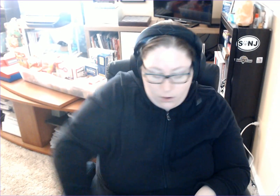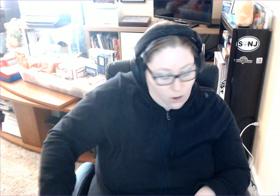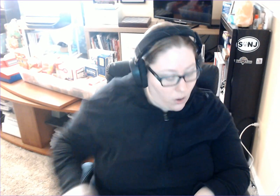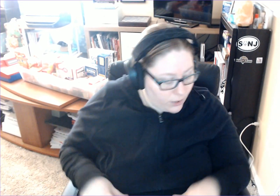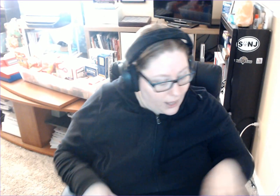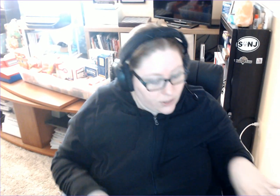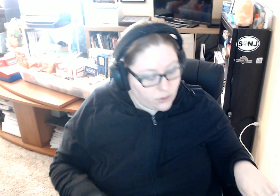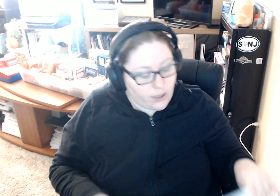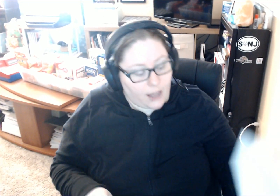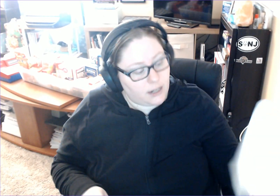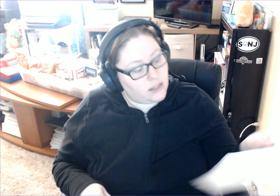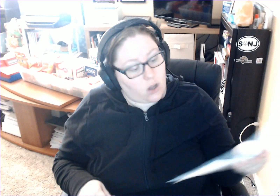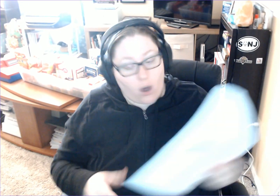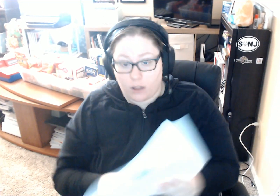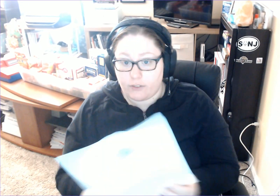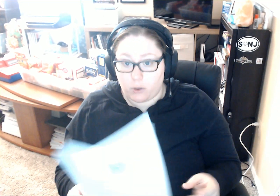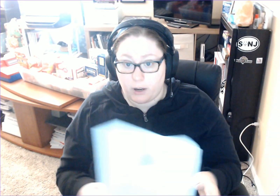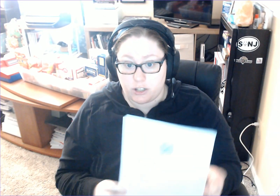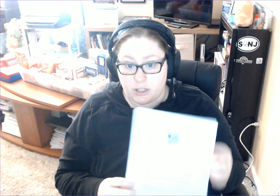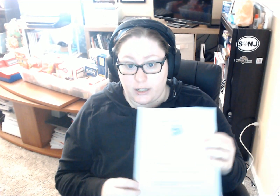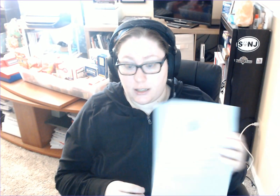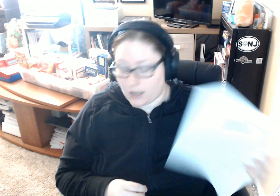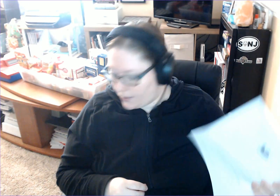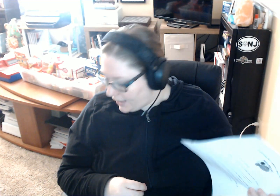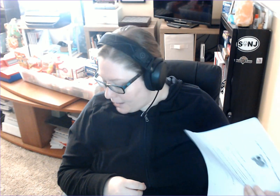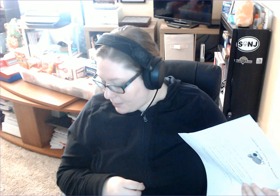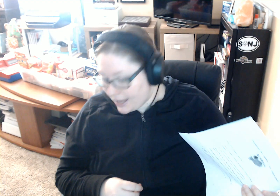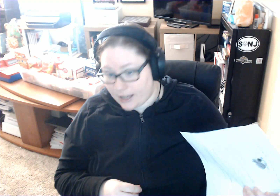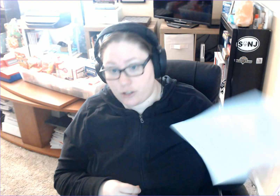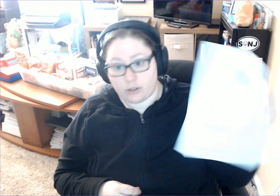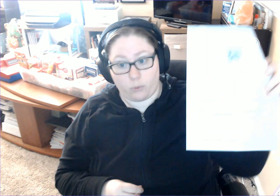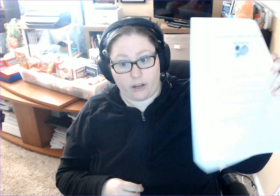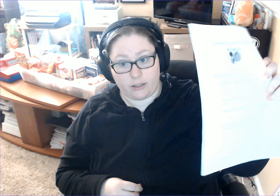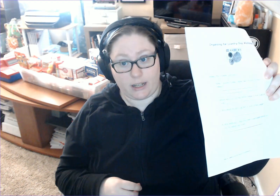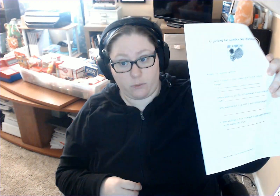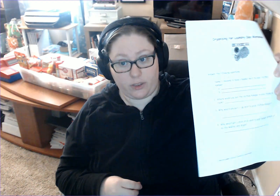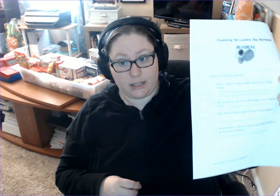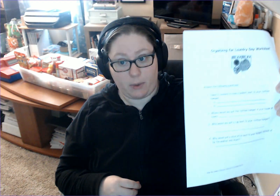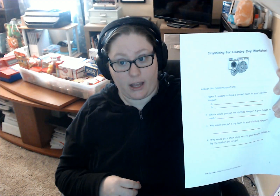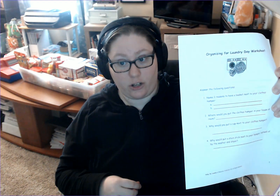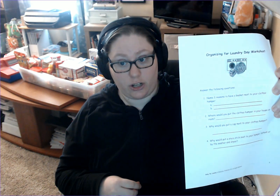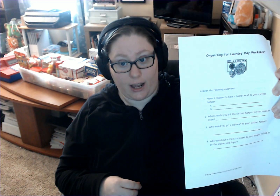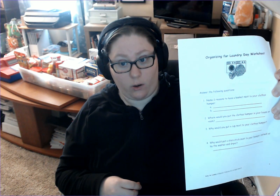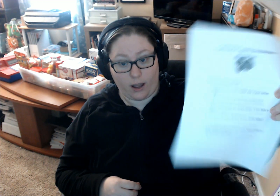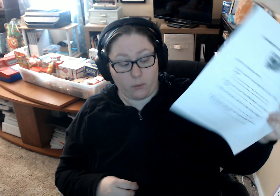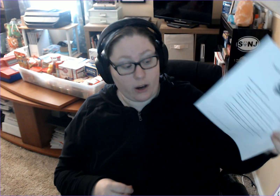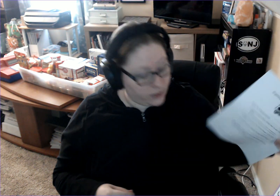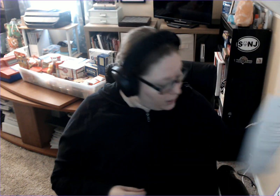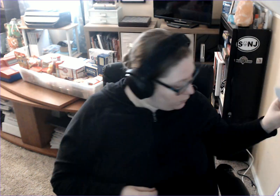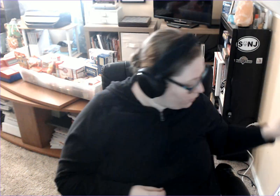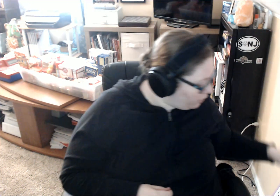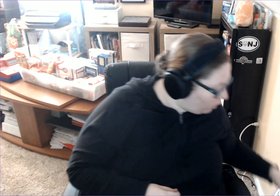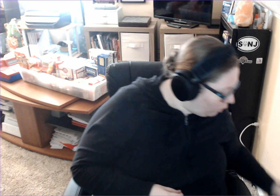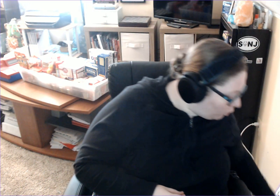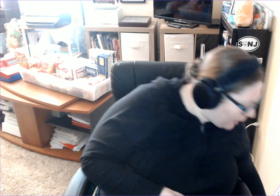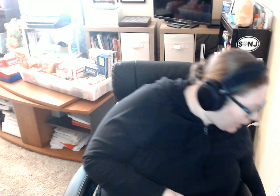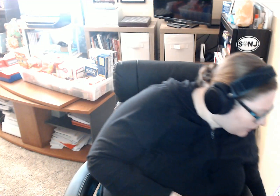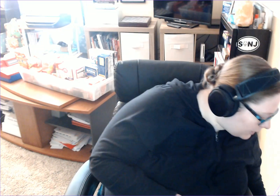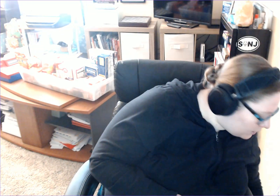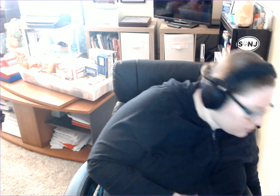Okay, so that is all of the questions on that page. So we are done with this page now, and we are done with our whole packet. So guess